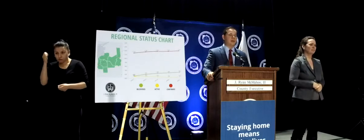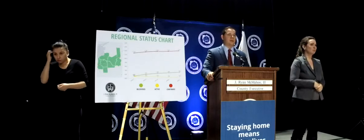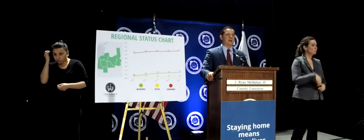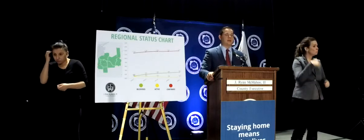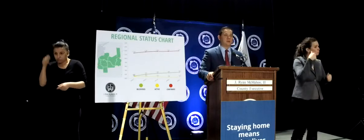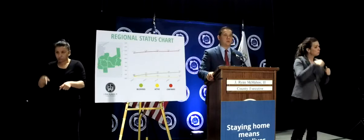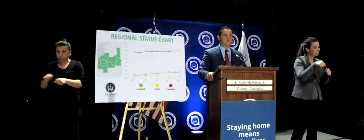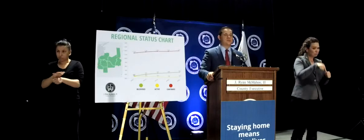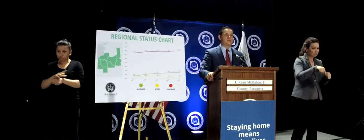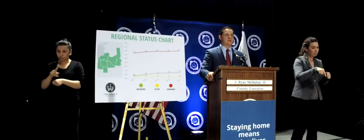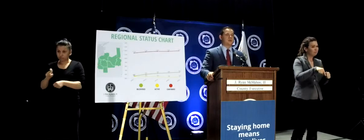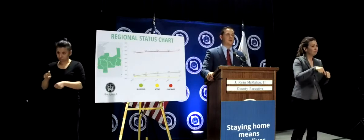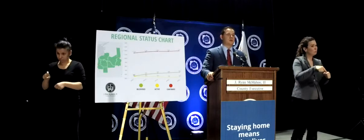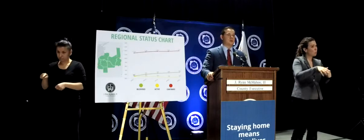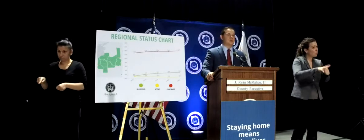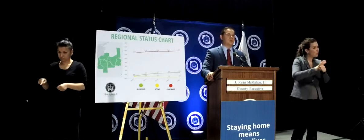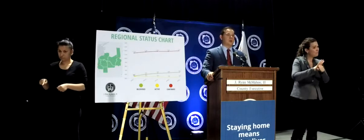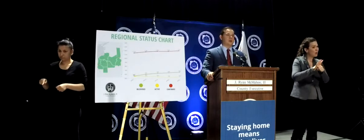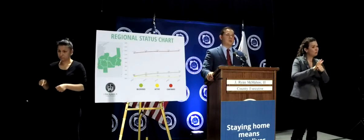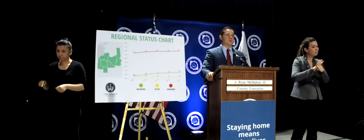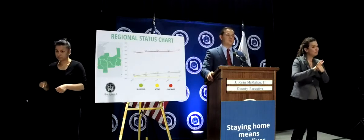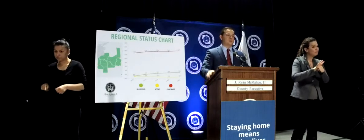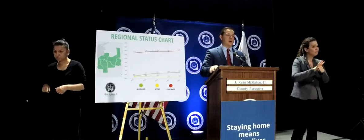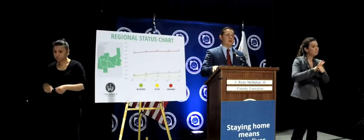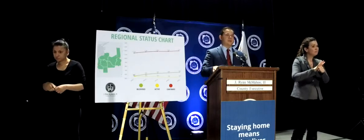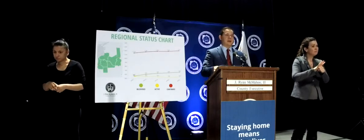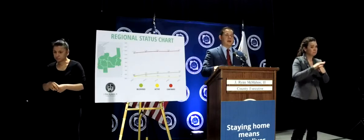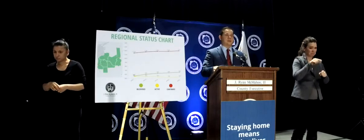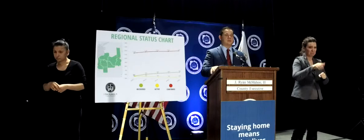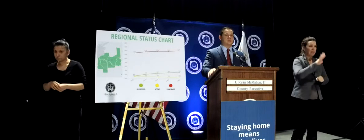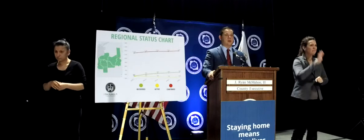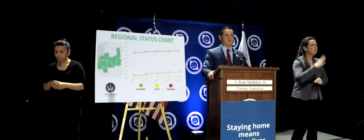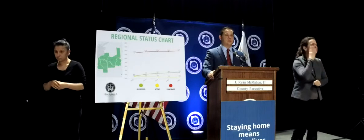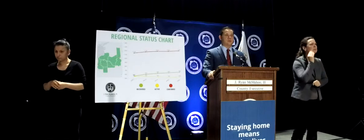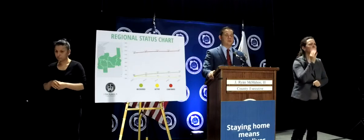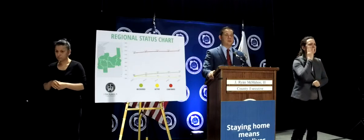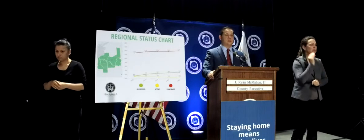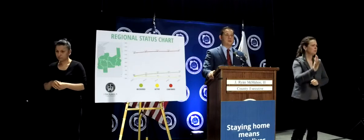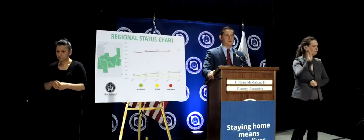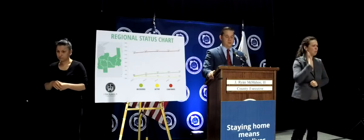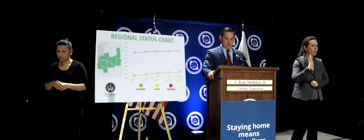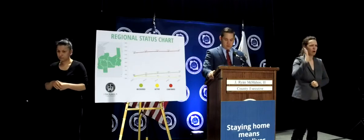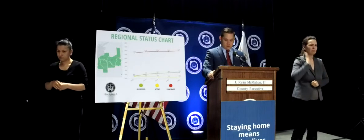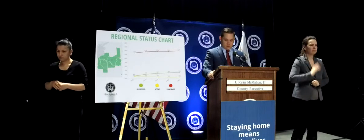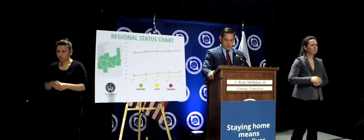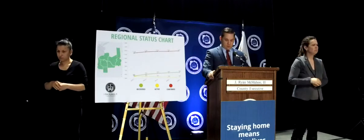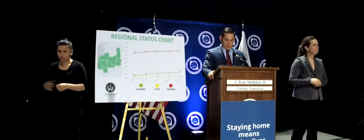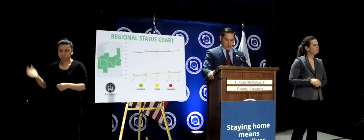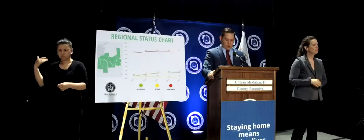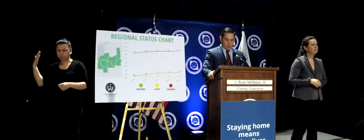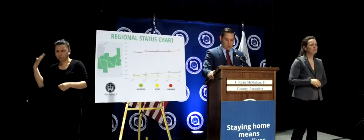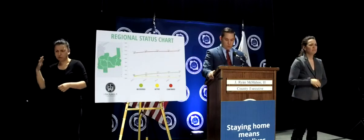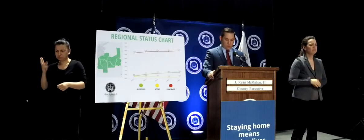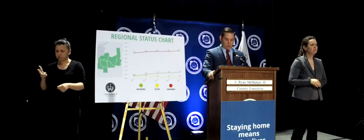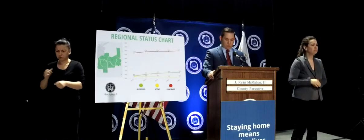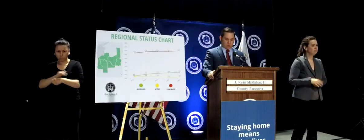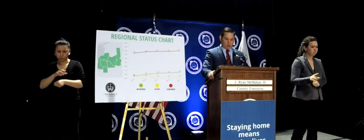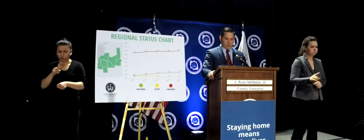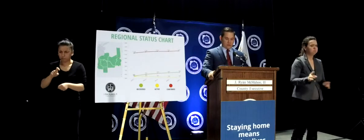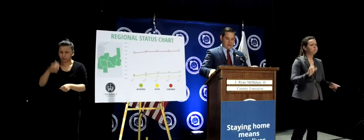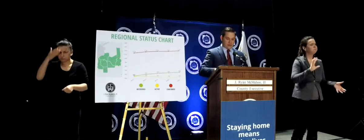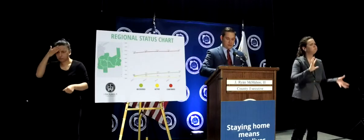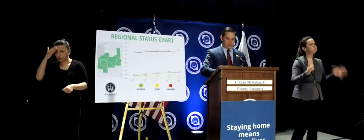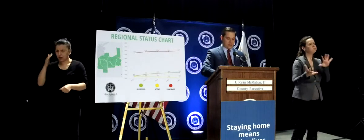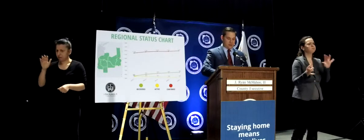is not like anything we've seen when it comes to how it attacks and how vicious it is. So even though we'll